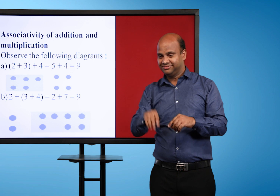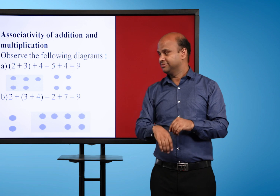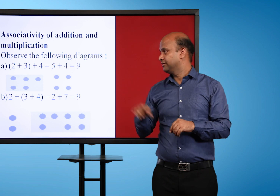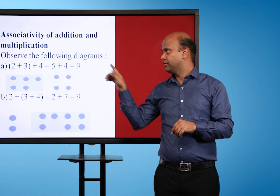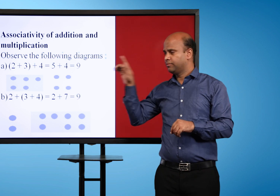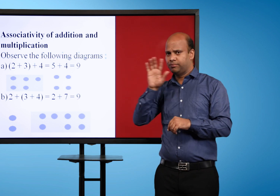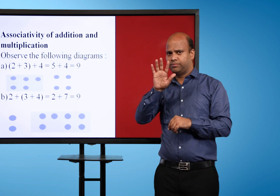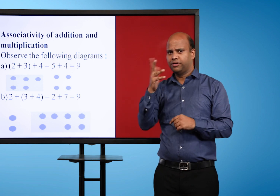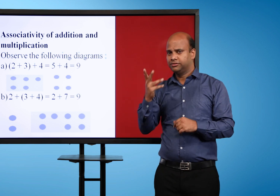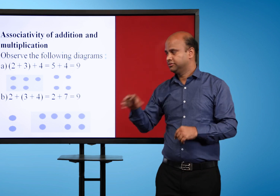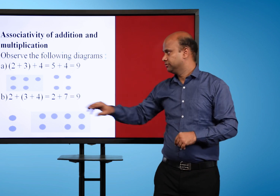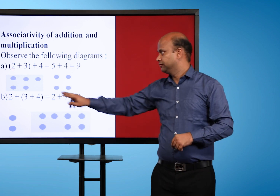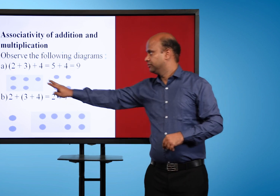equal to 5 plus 4